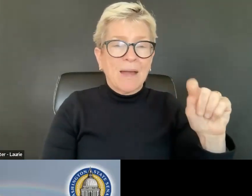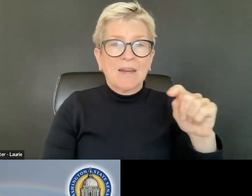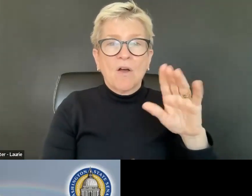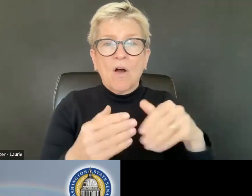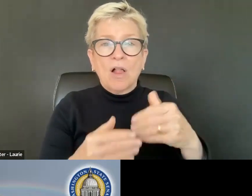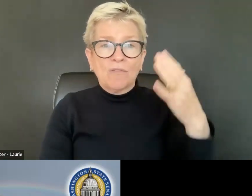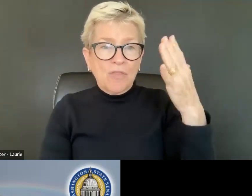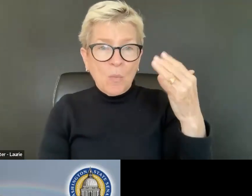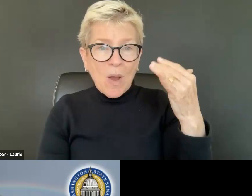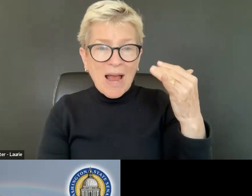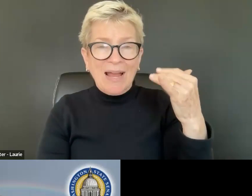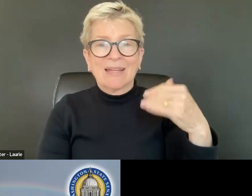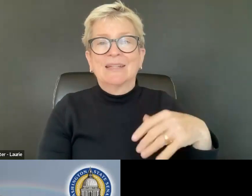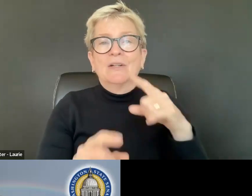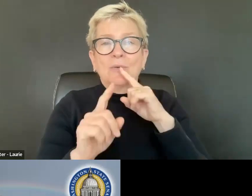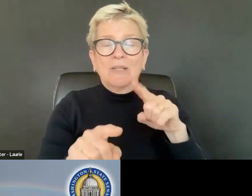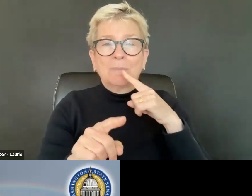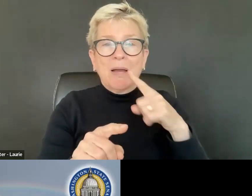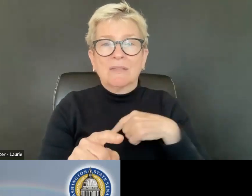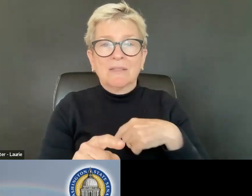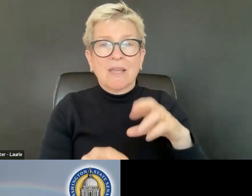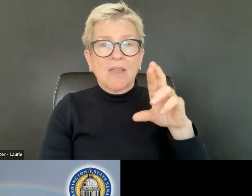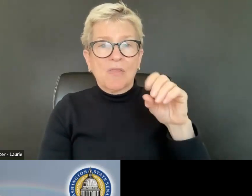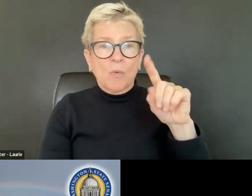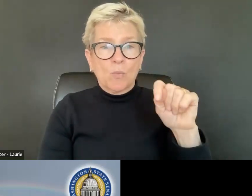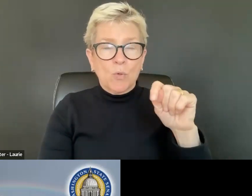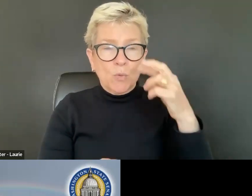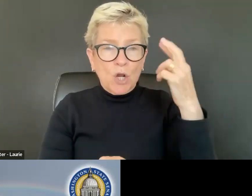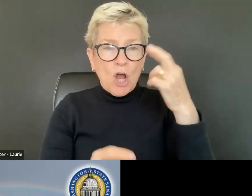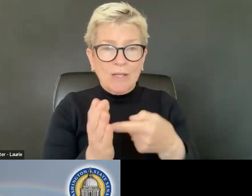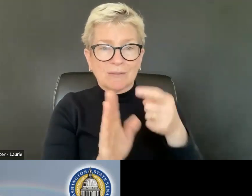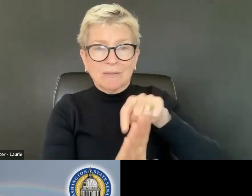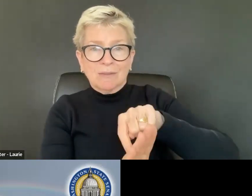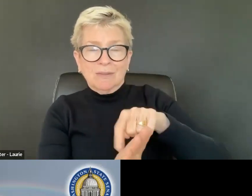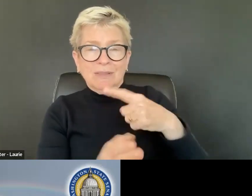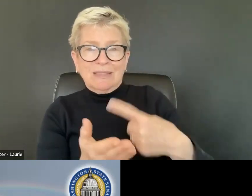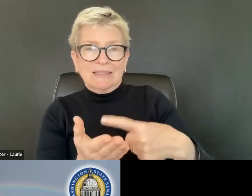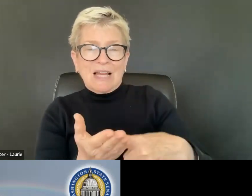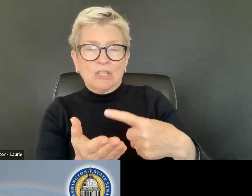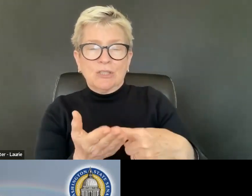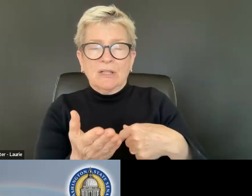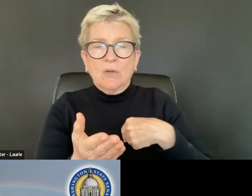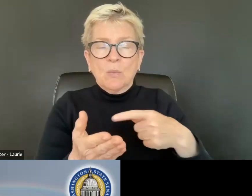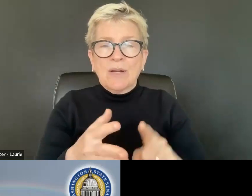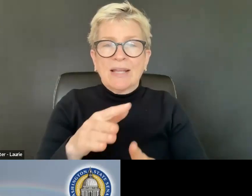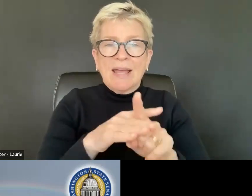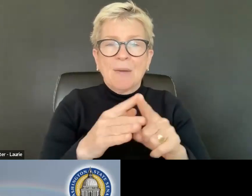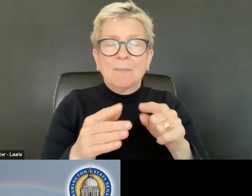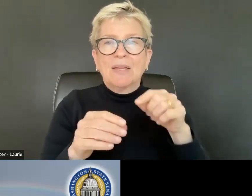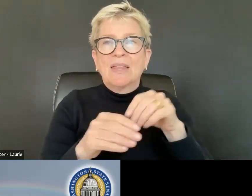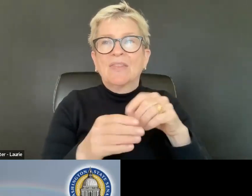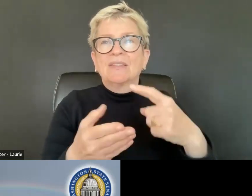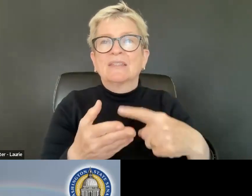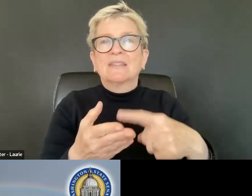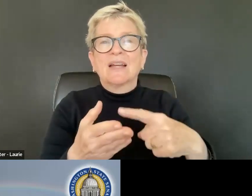today in our root cause discussion and send that back to all of you. As I mentioned when it came up in our discussion, Nicola